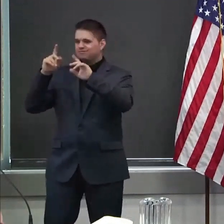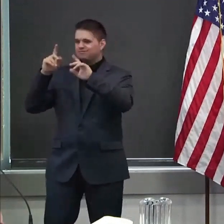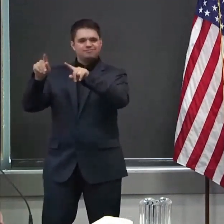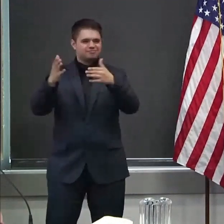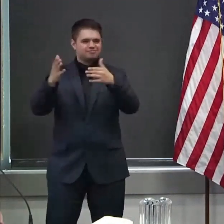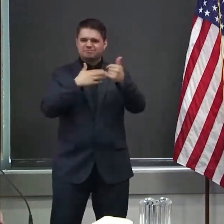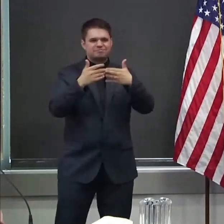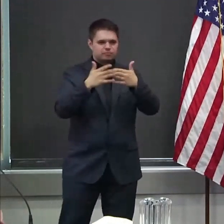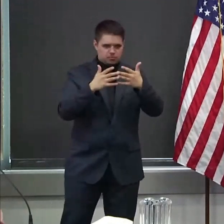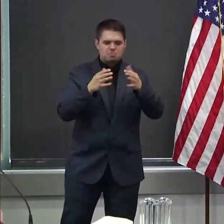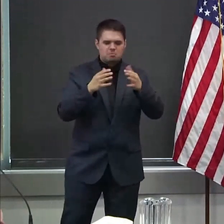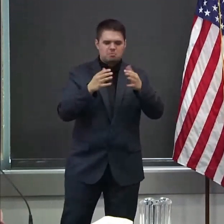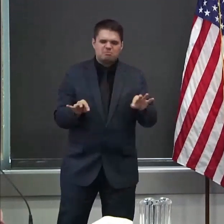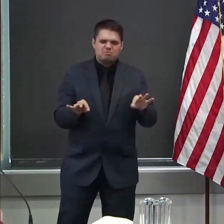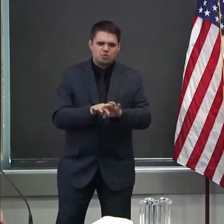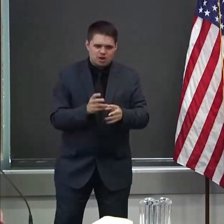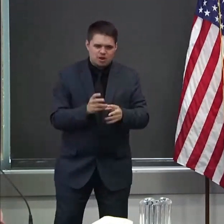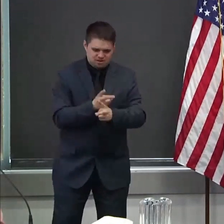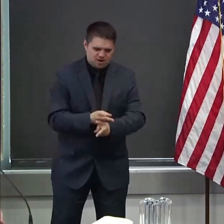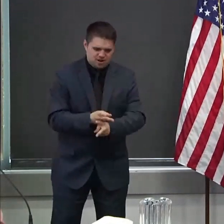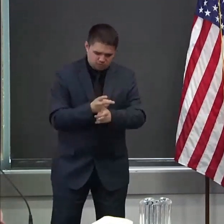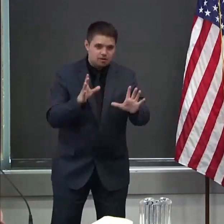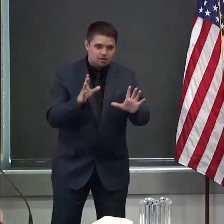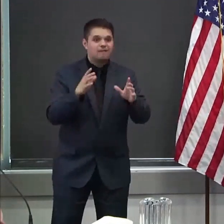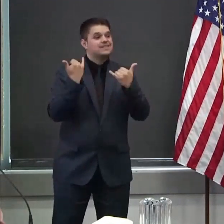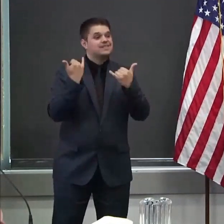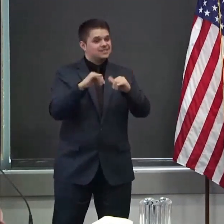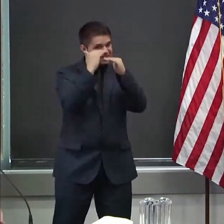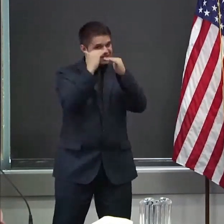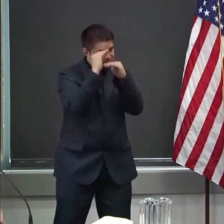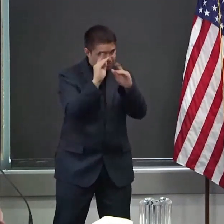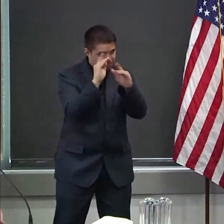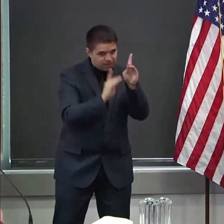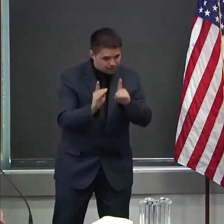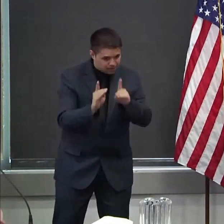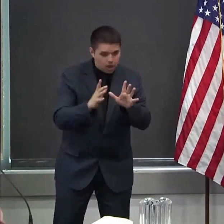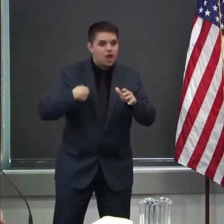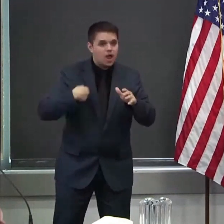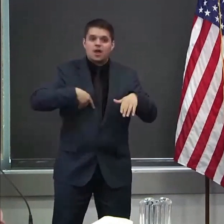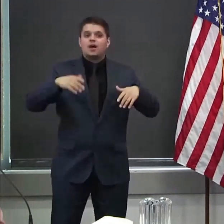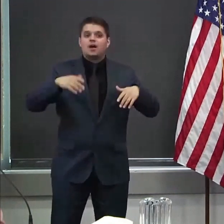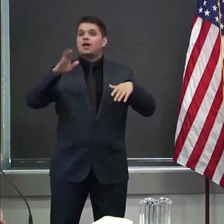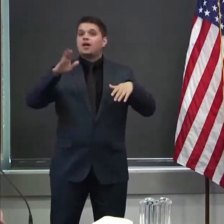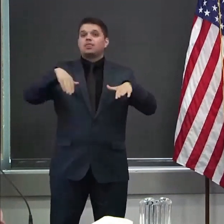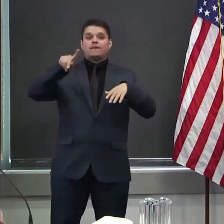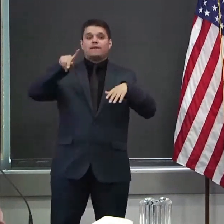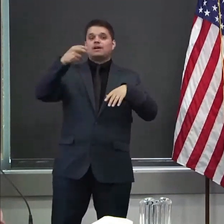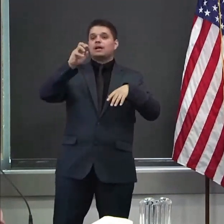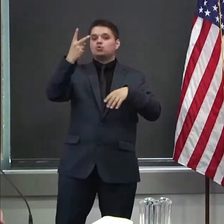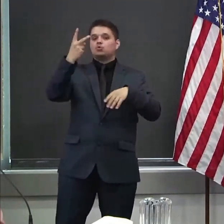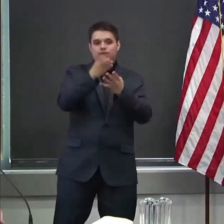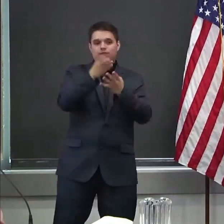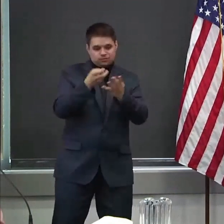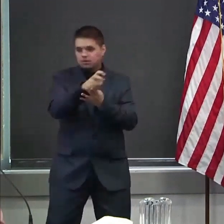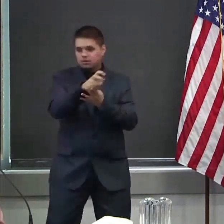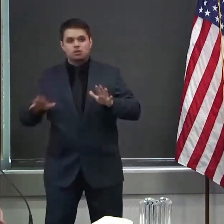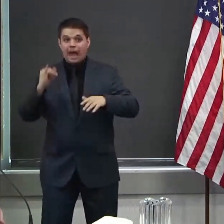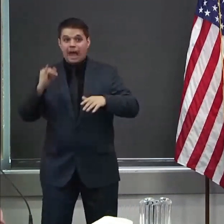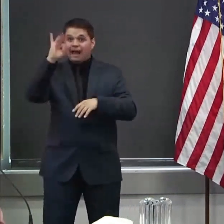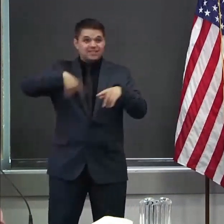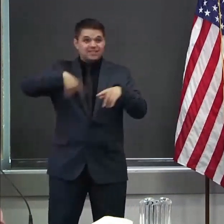phase 2, we are increasing the size of gatherings up to